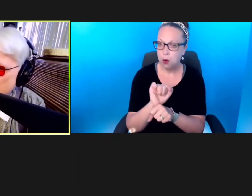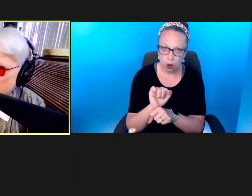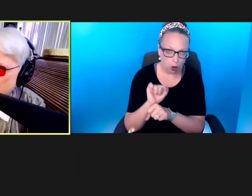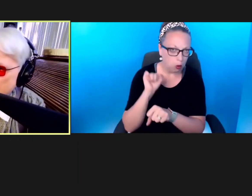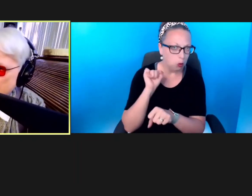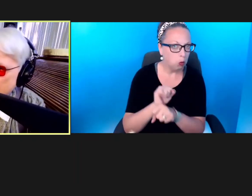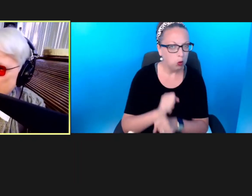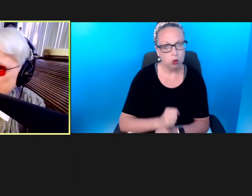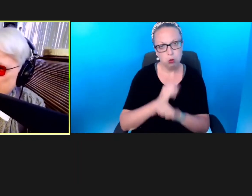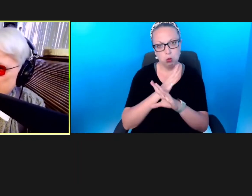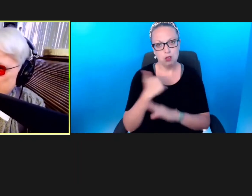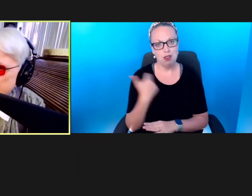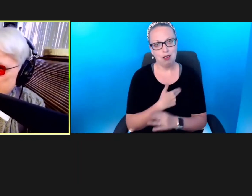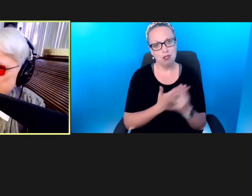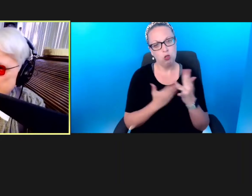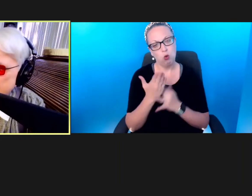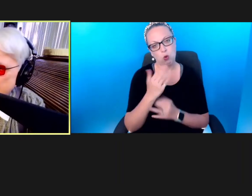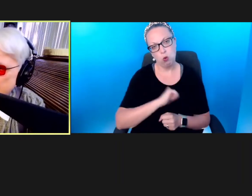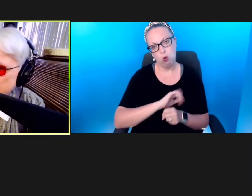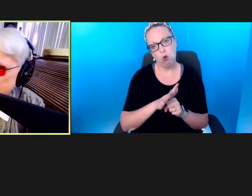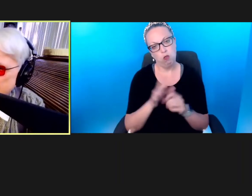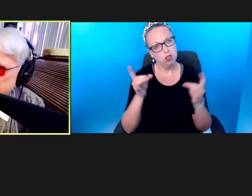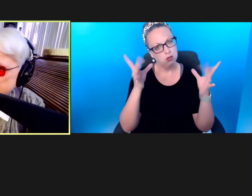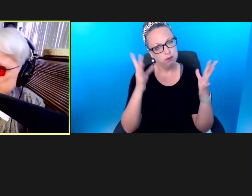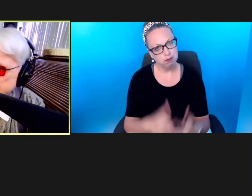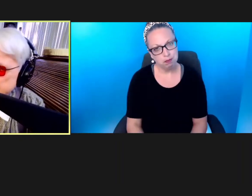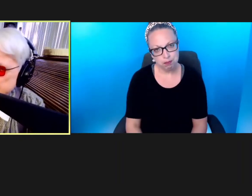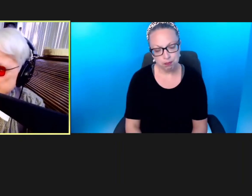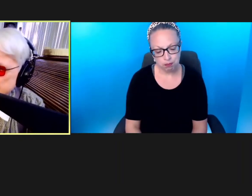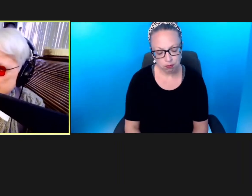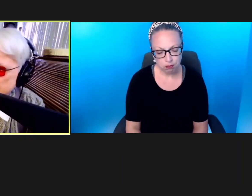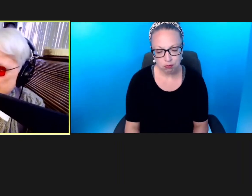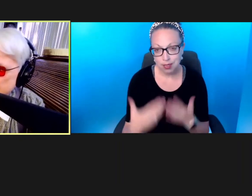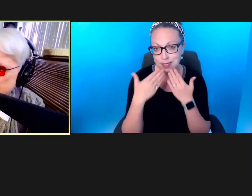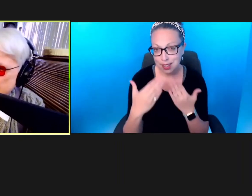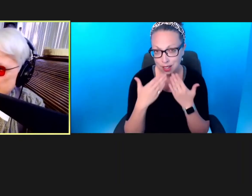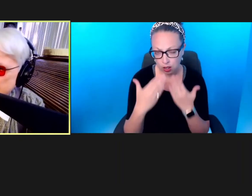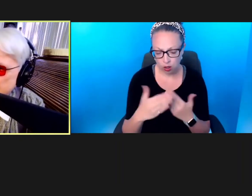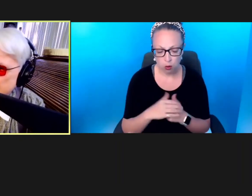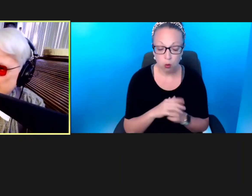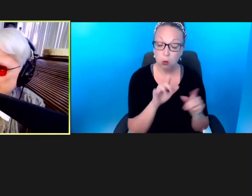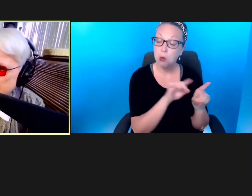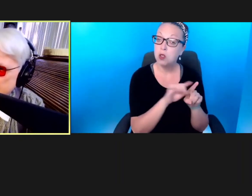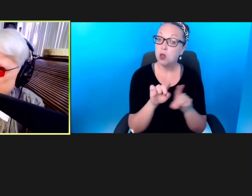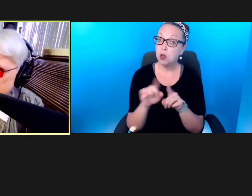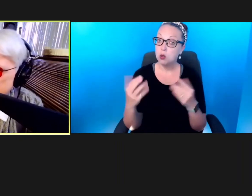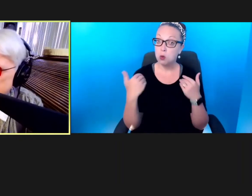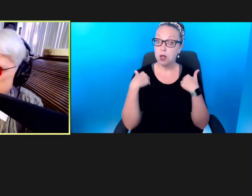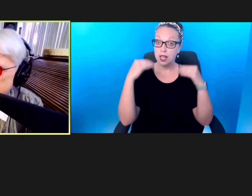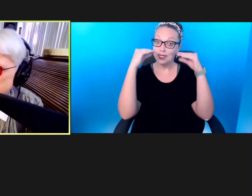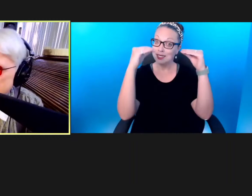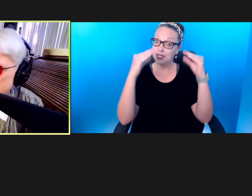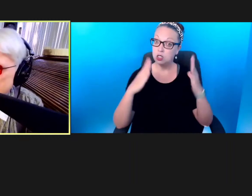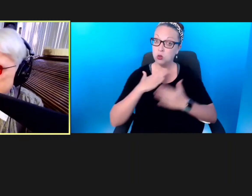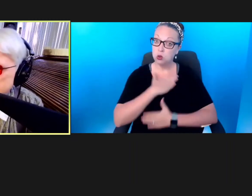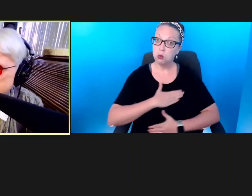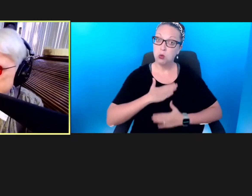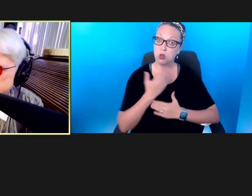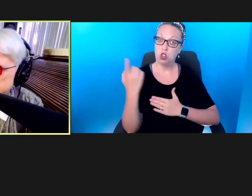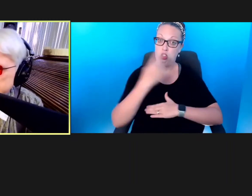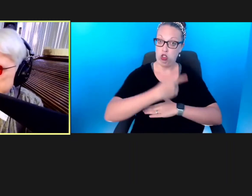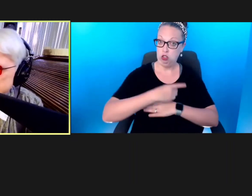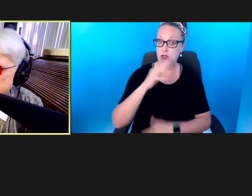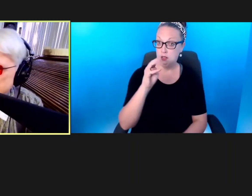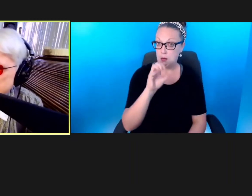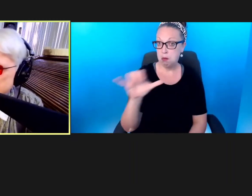this pandemic. Also, then, we also had a Teacher Appreciation Day in May, and I